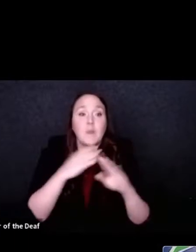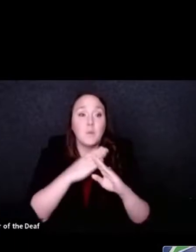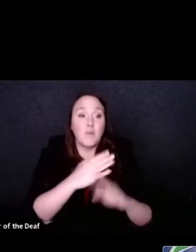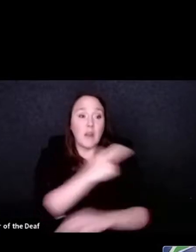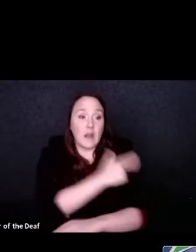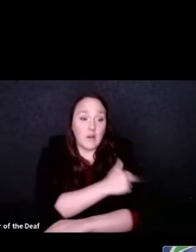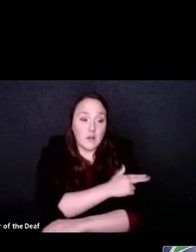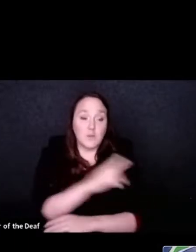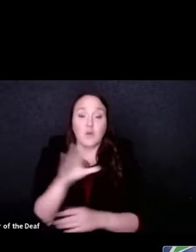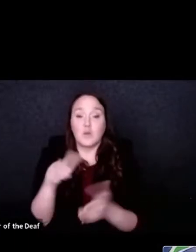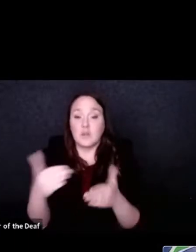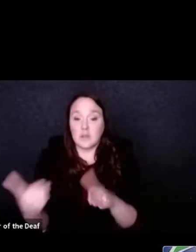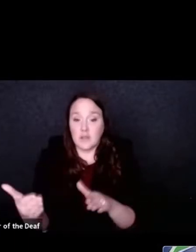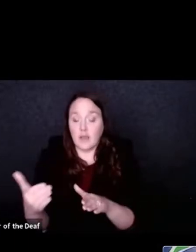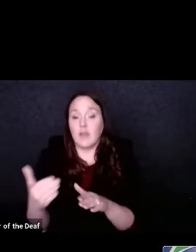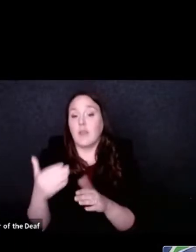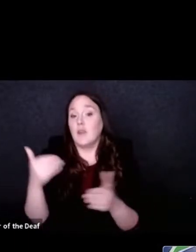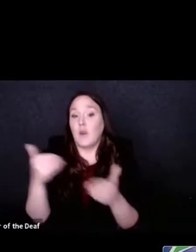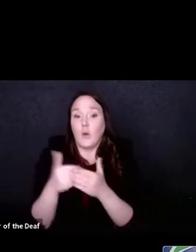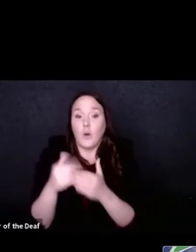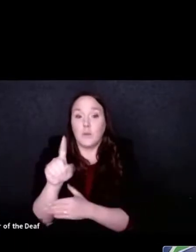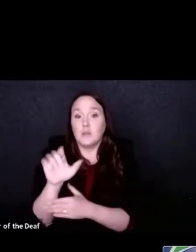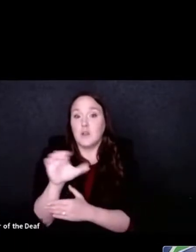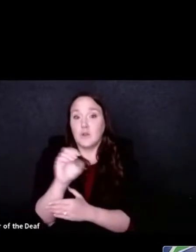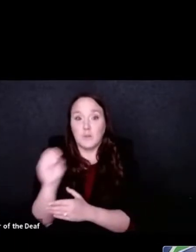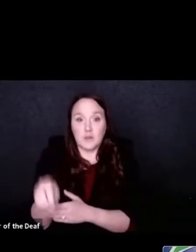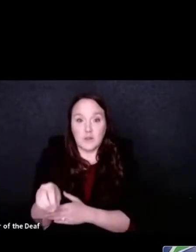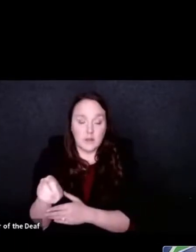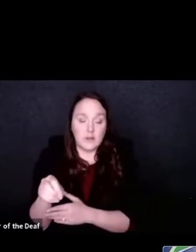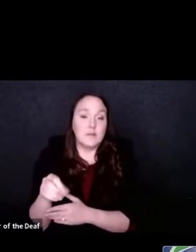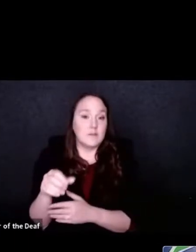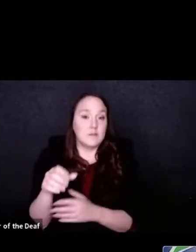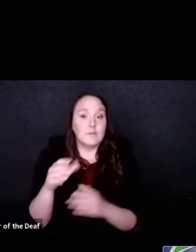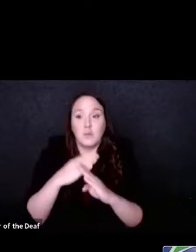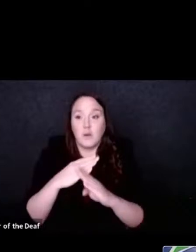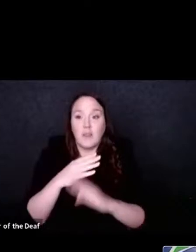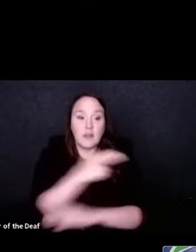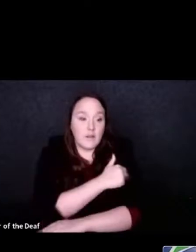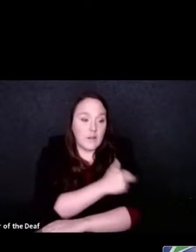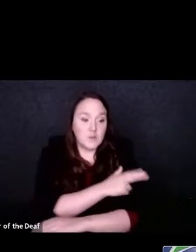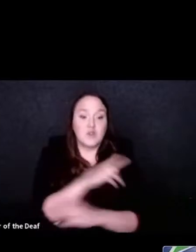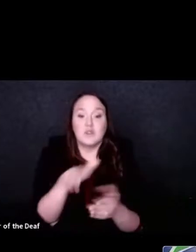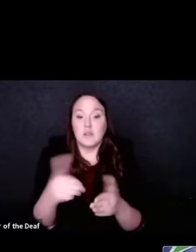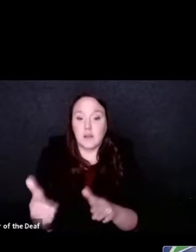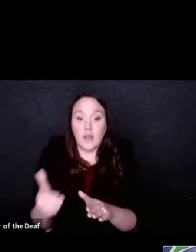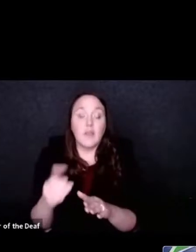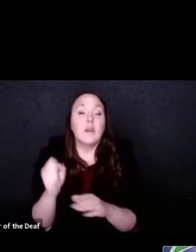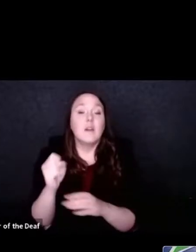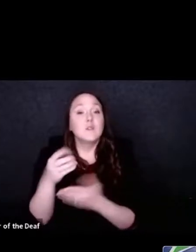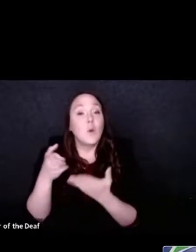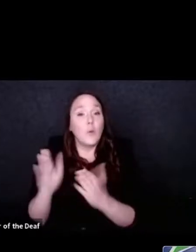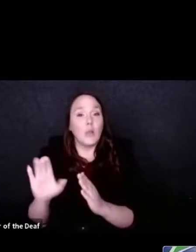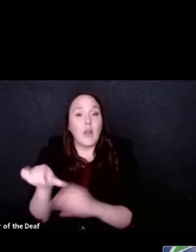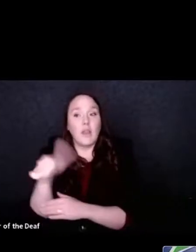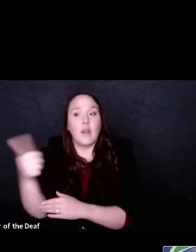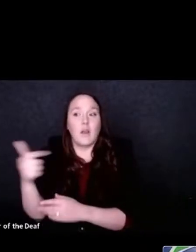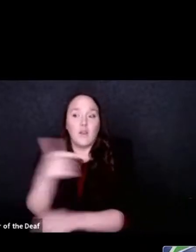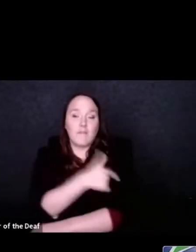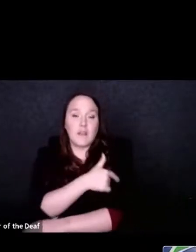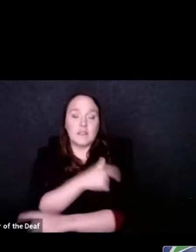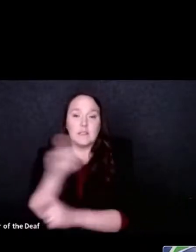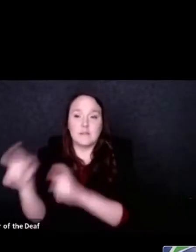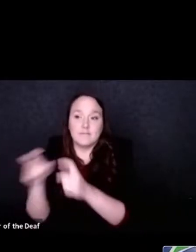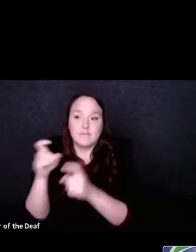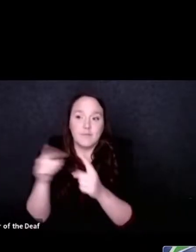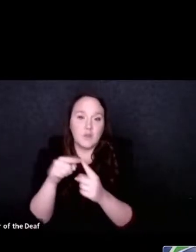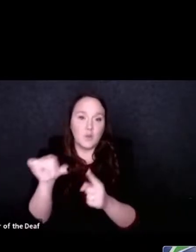deaths, like at the close to 100%, if not 100% range. And so let those other vaccines go to other people. I